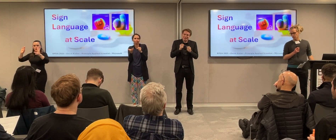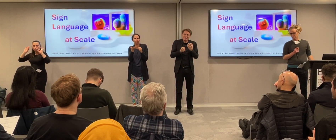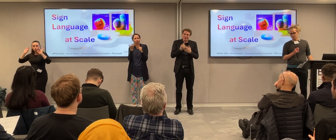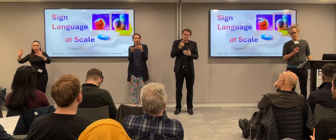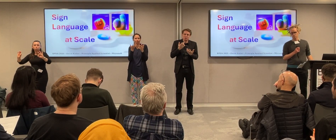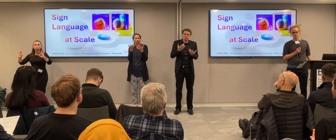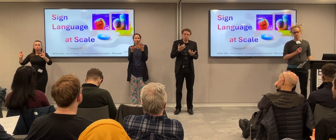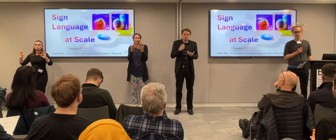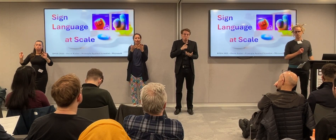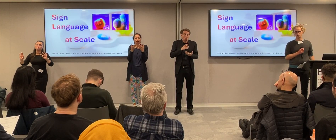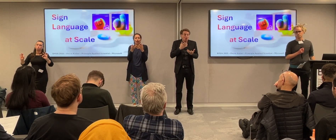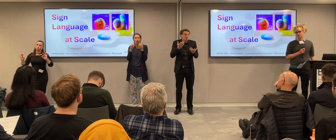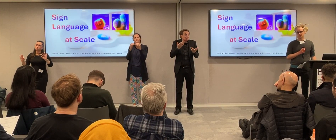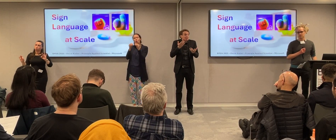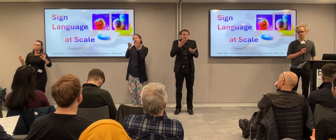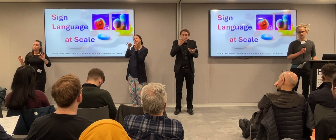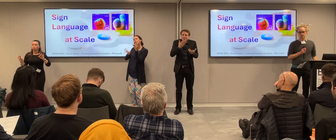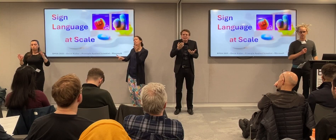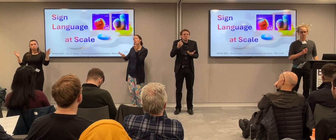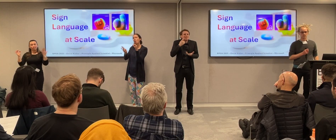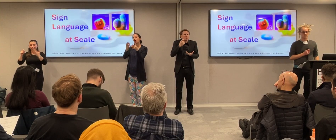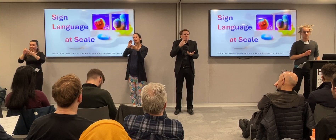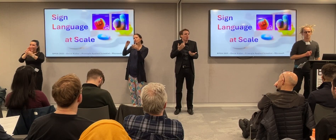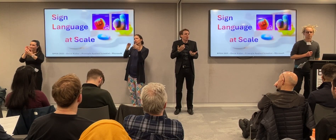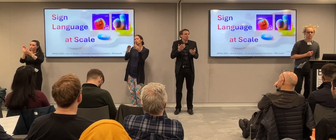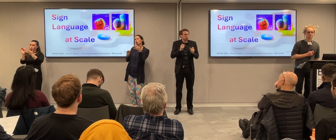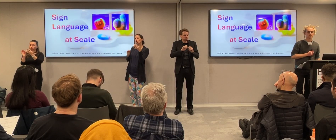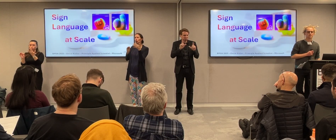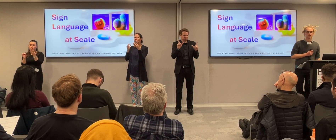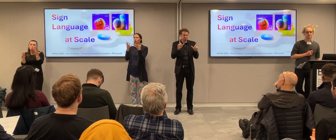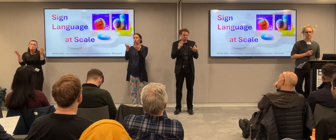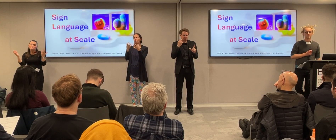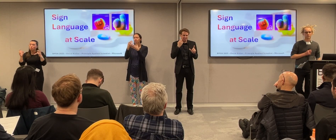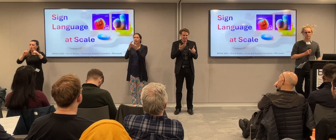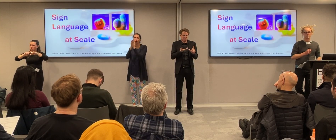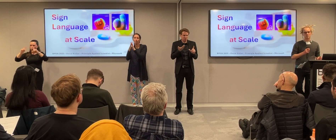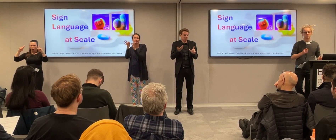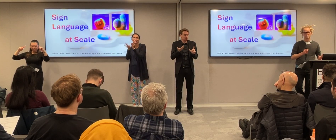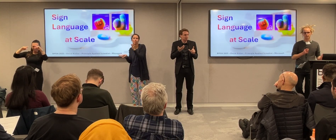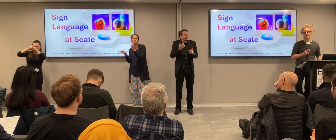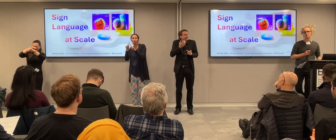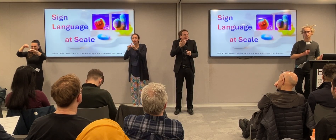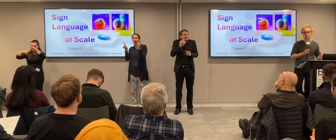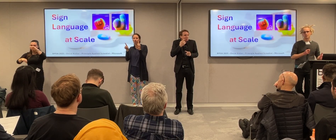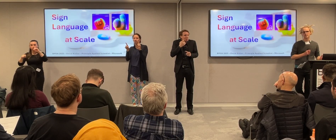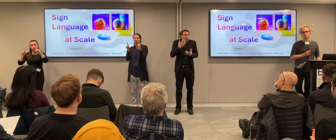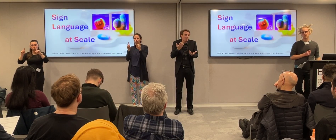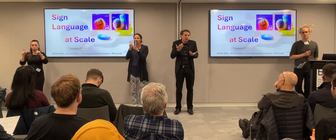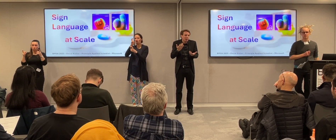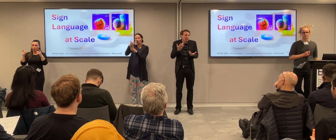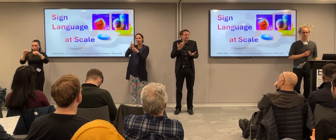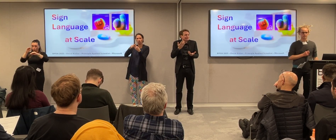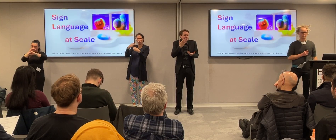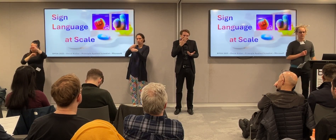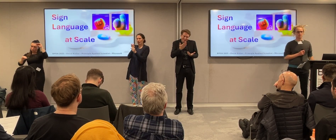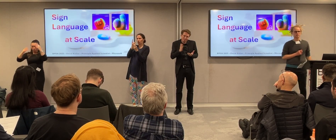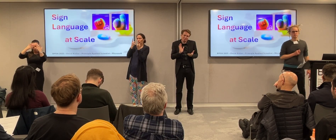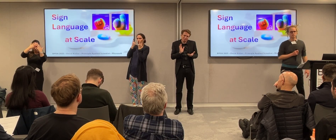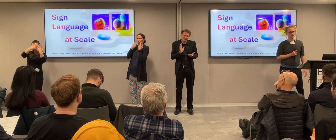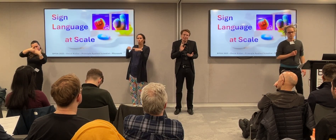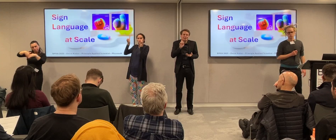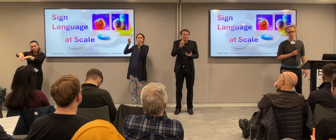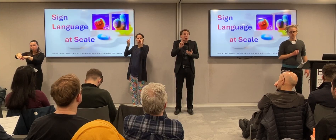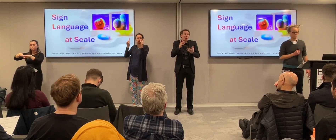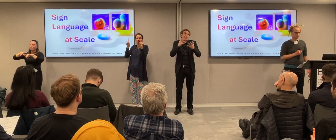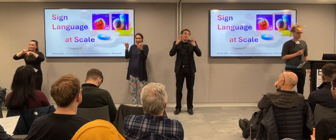maybe rather simpler feature, but still kind of difficult to make it work at scale